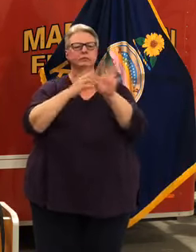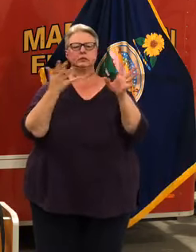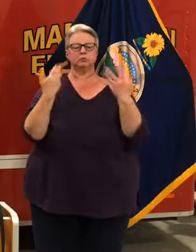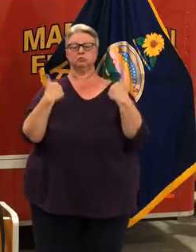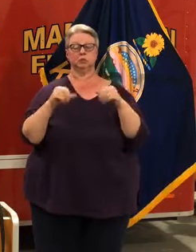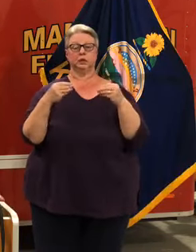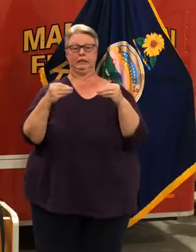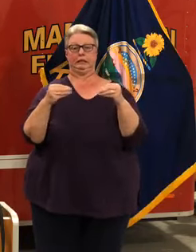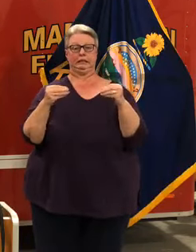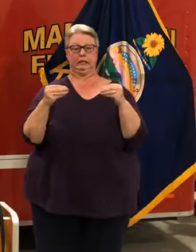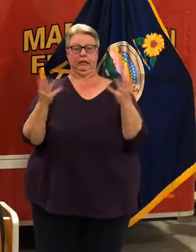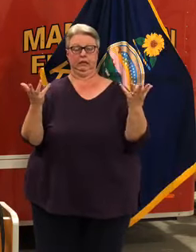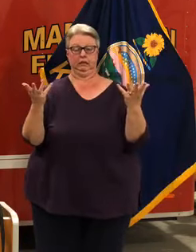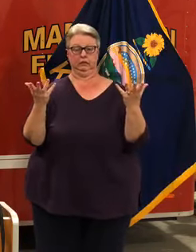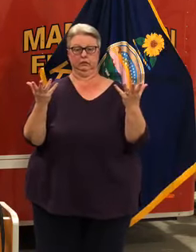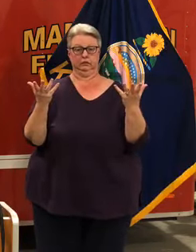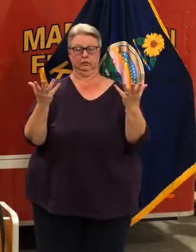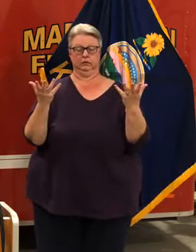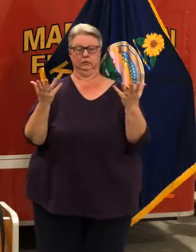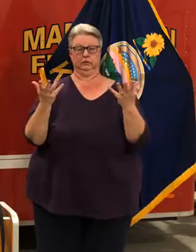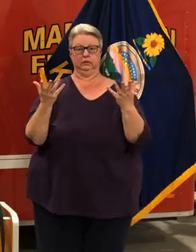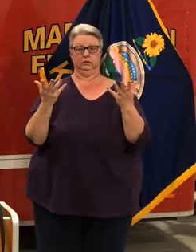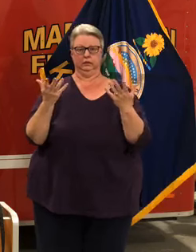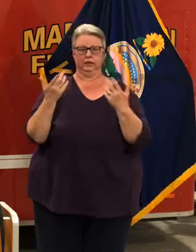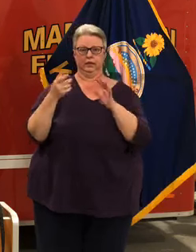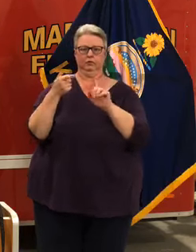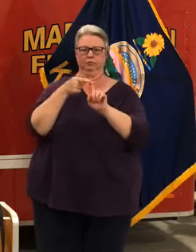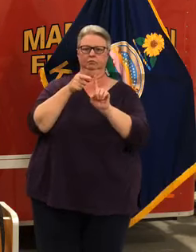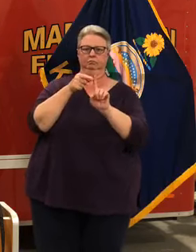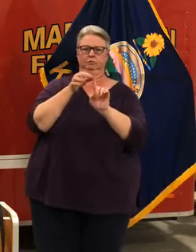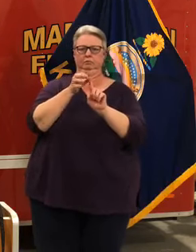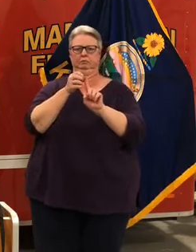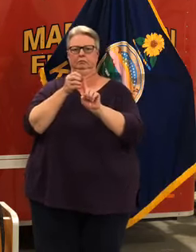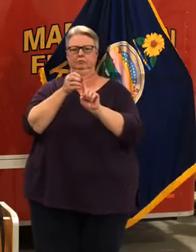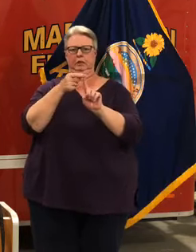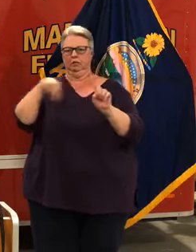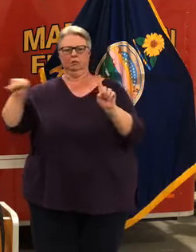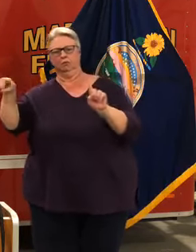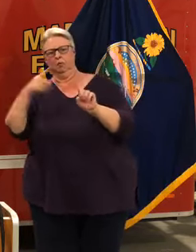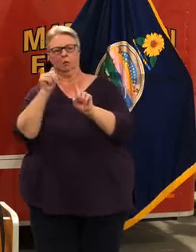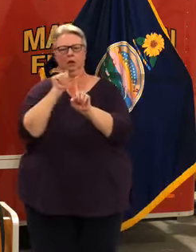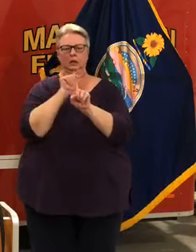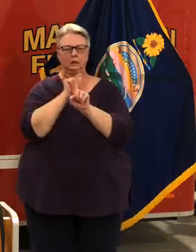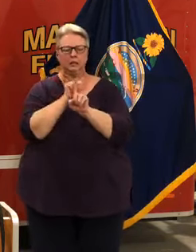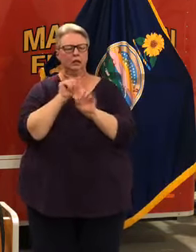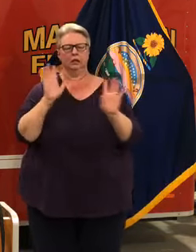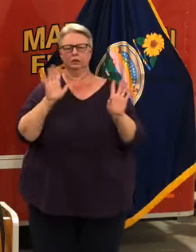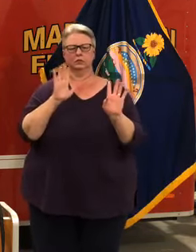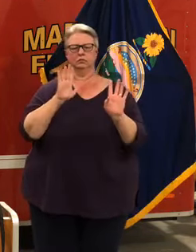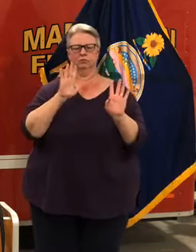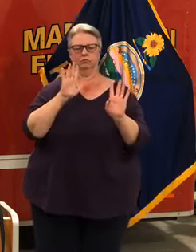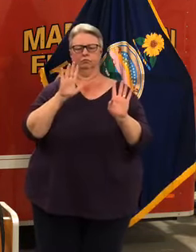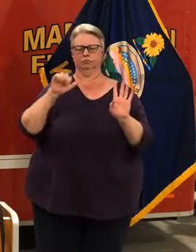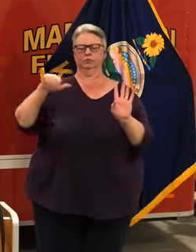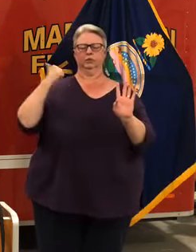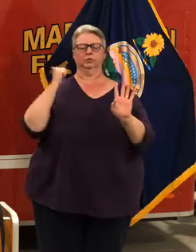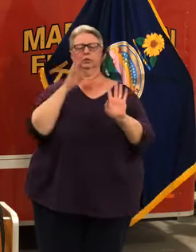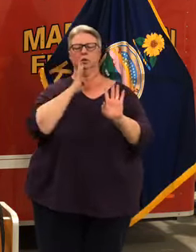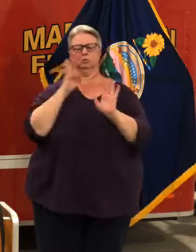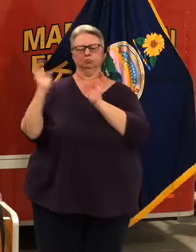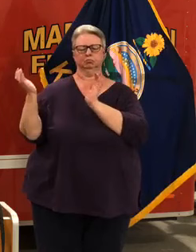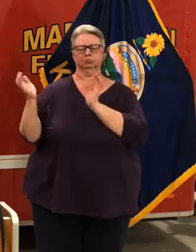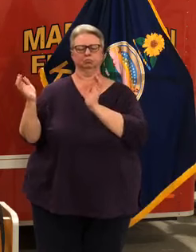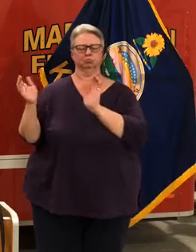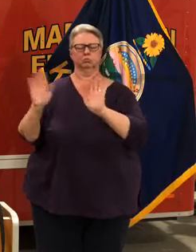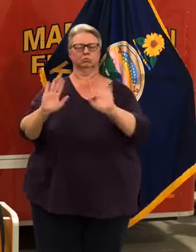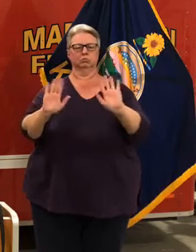anything, which is another good way to avoid the scams related to this, refuse to speak with them. The city is